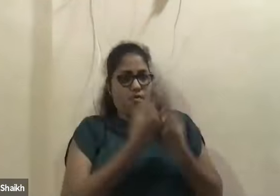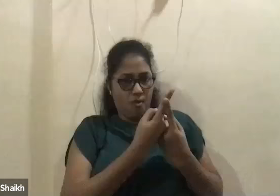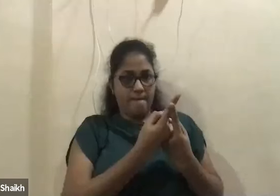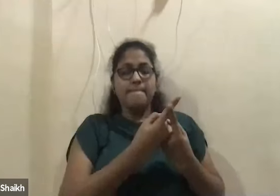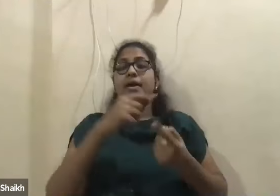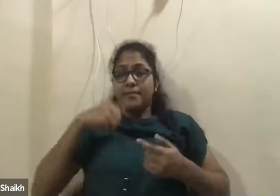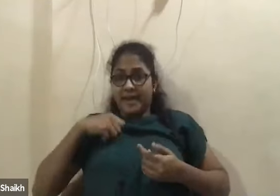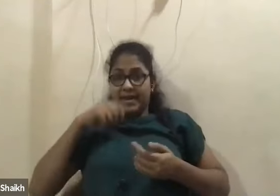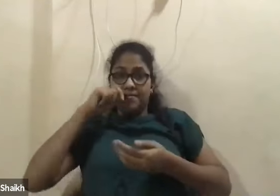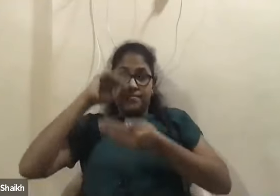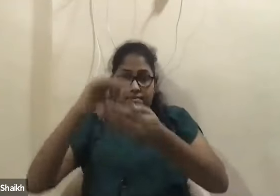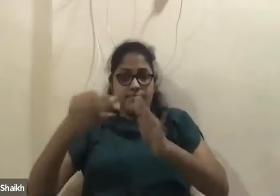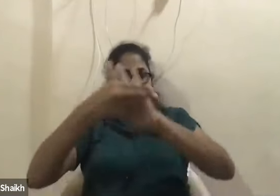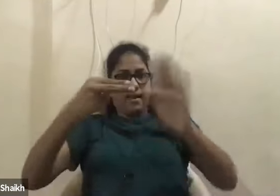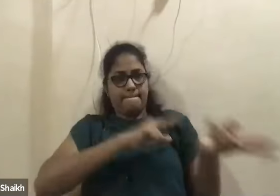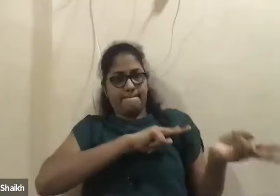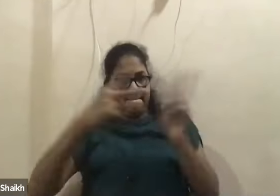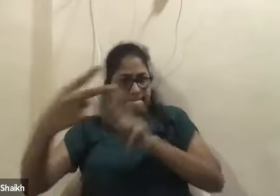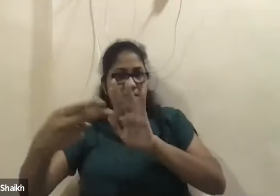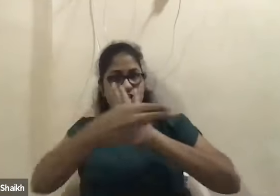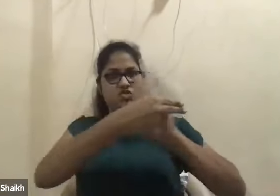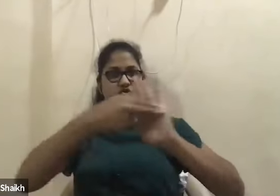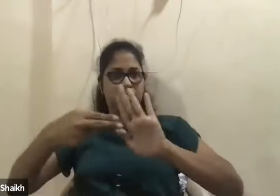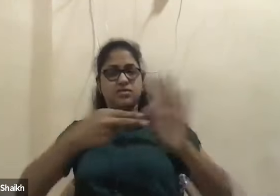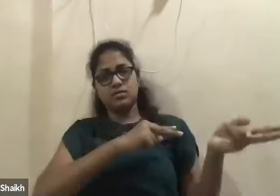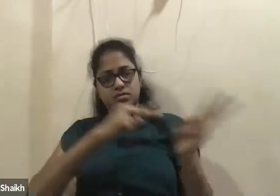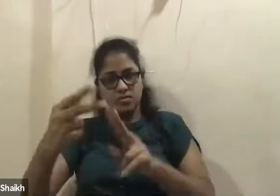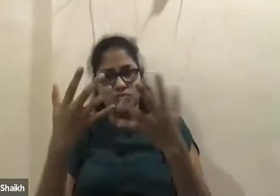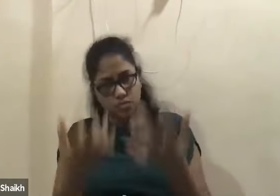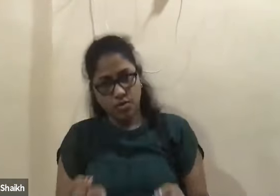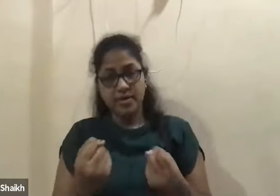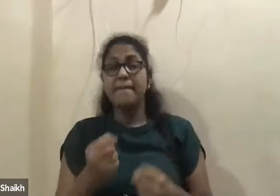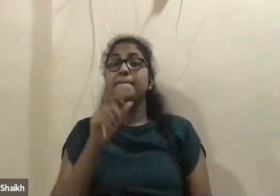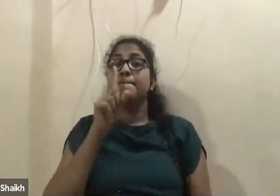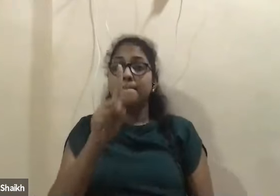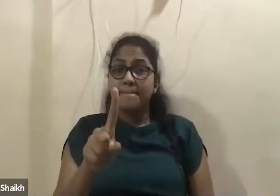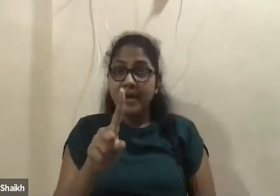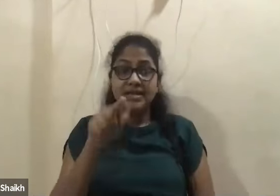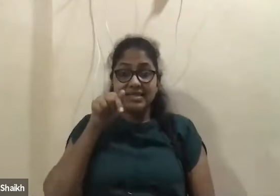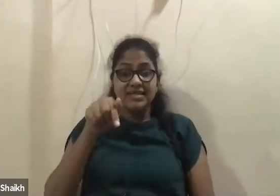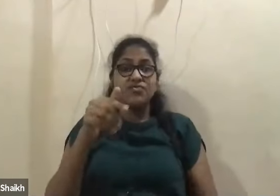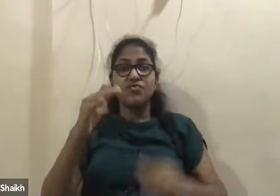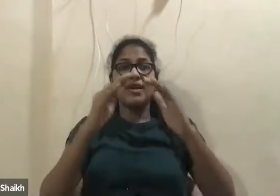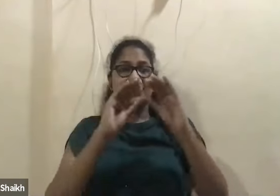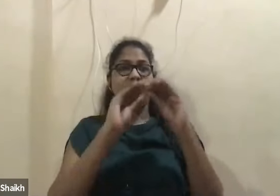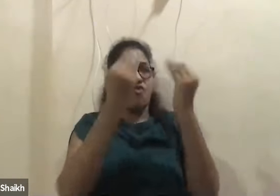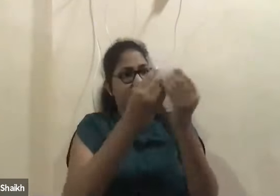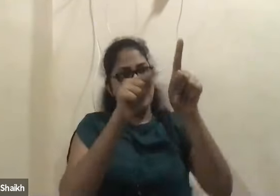name, which will be which will go into as his property in the trust. Right now,